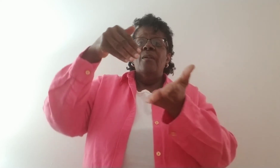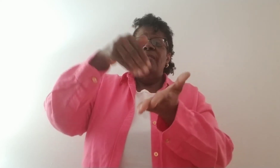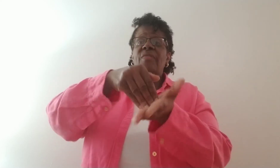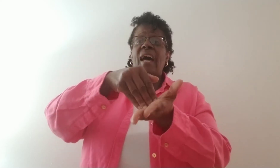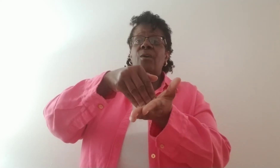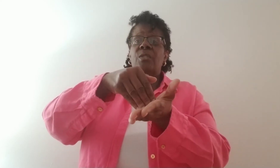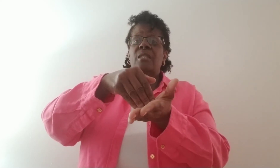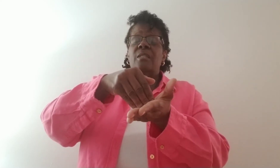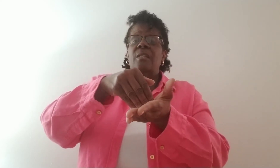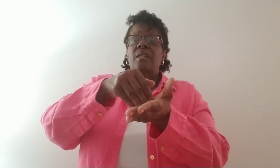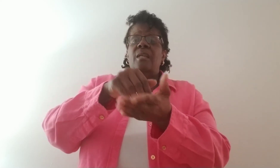2,000,